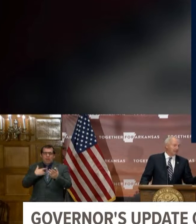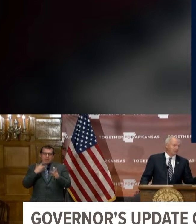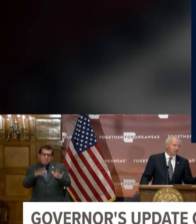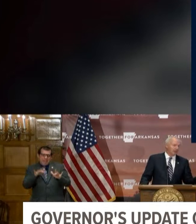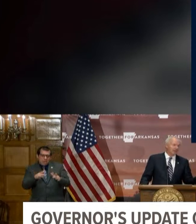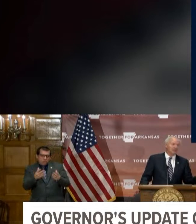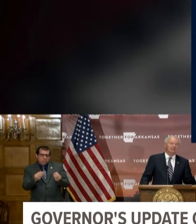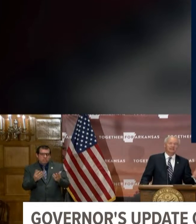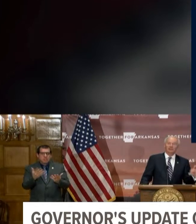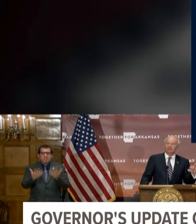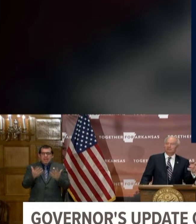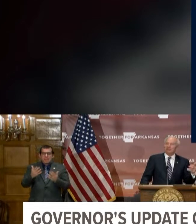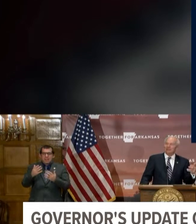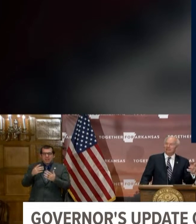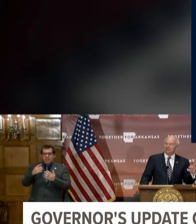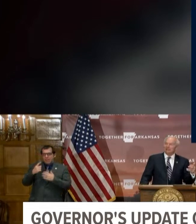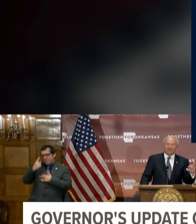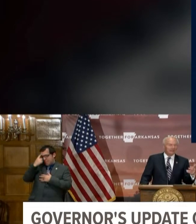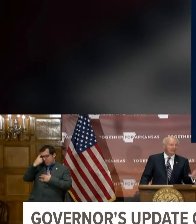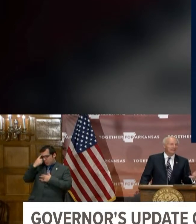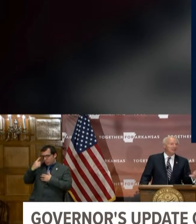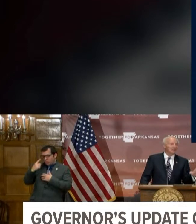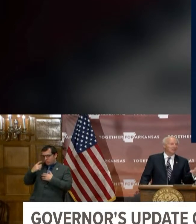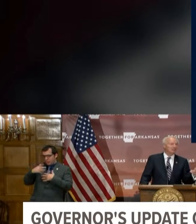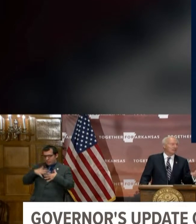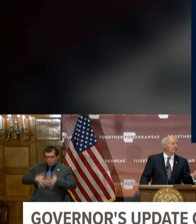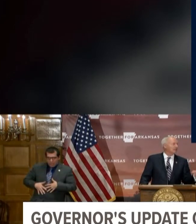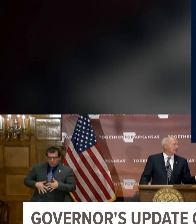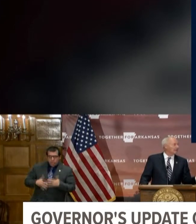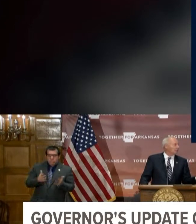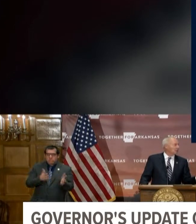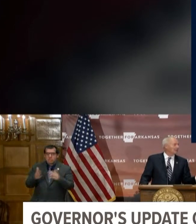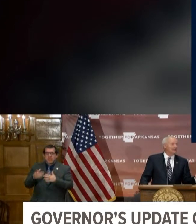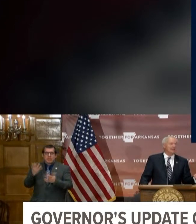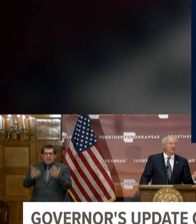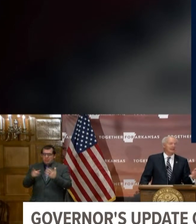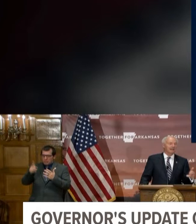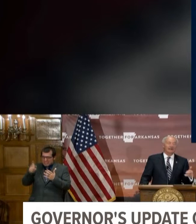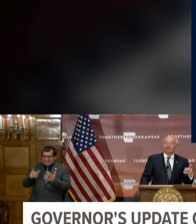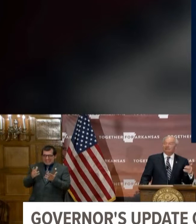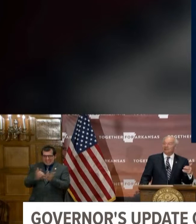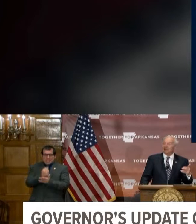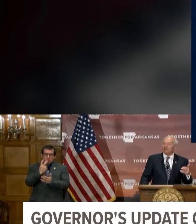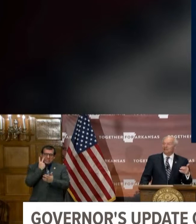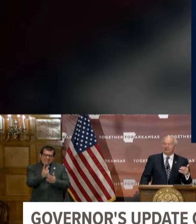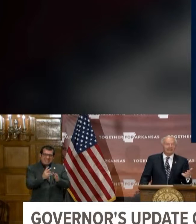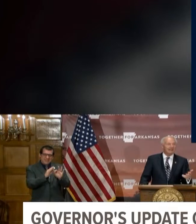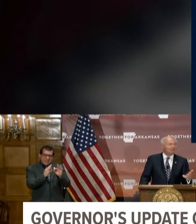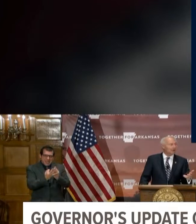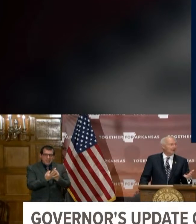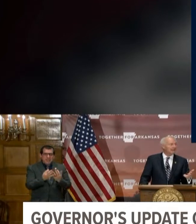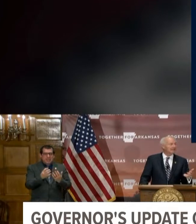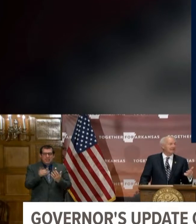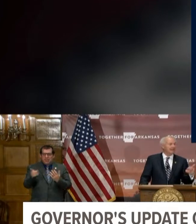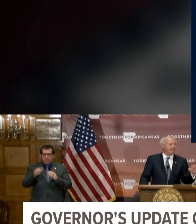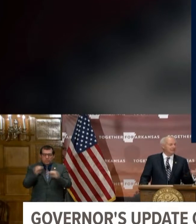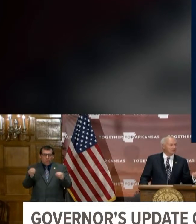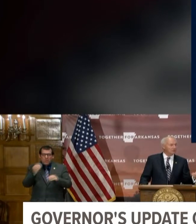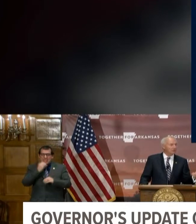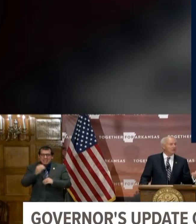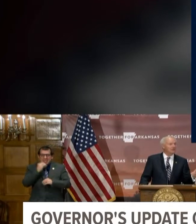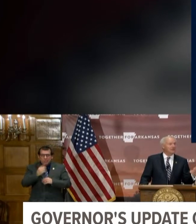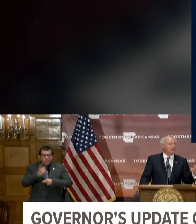mental depression, it could be the need to see a loved one, If they're not eating right, they